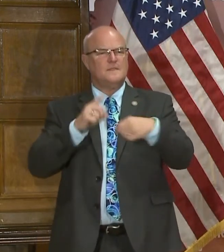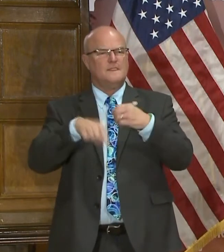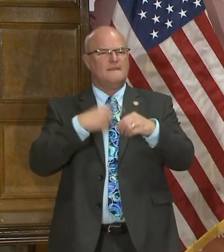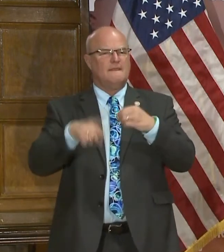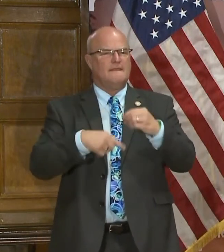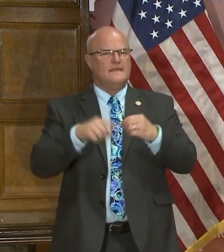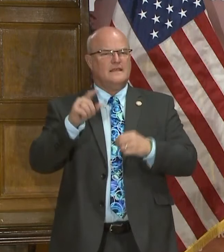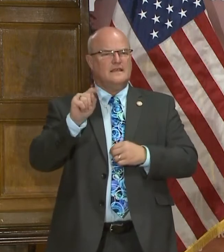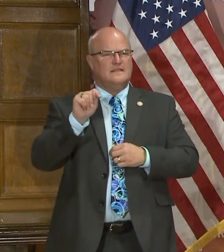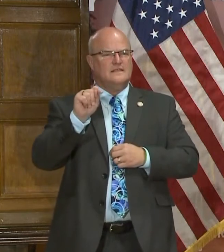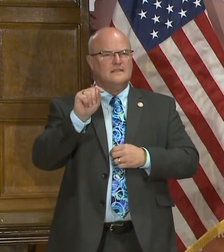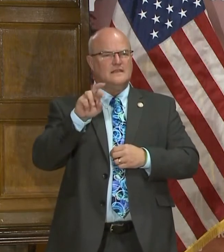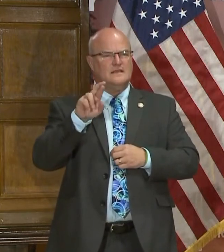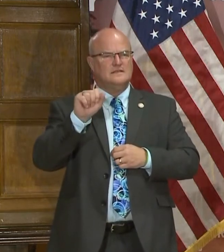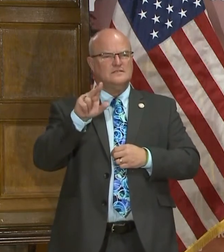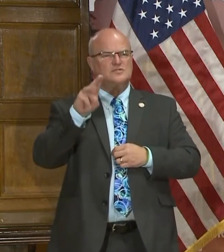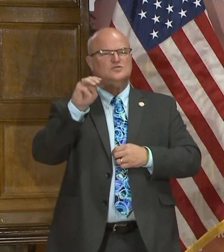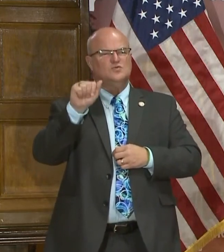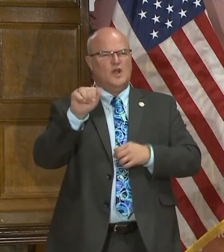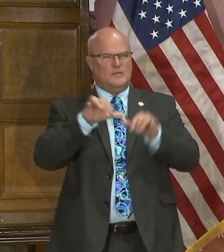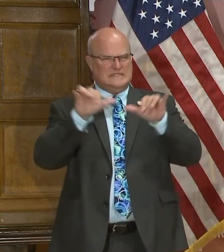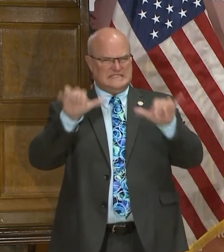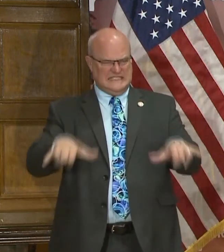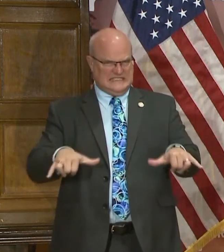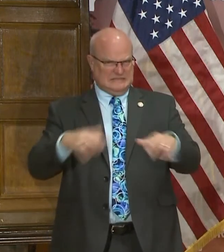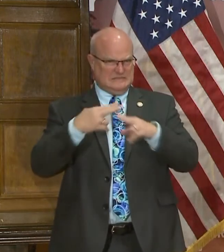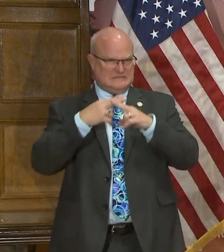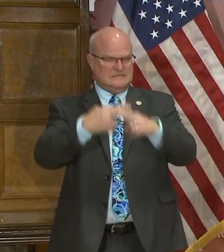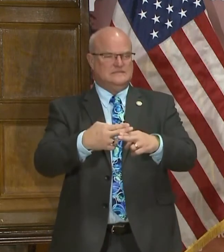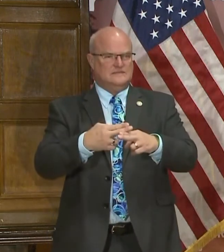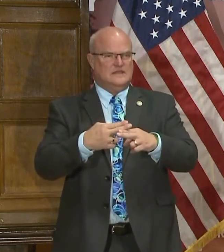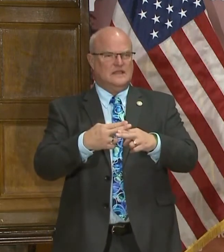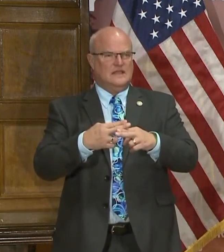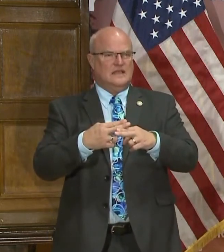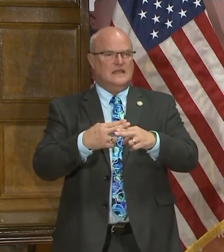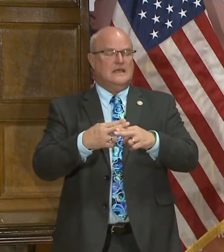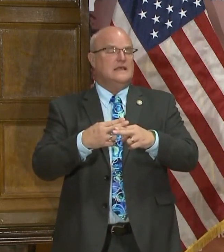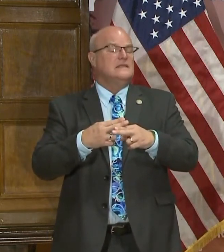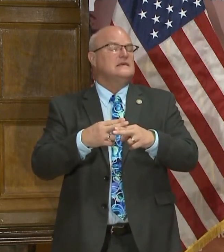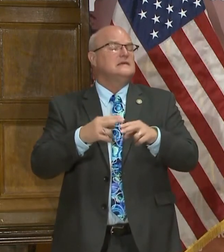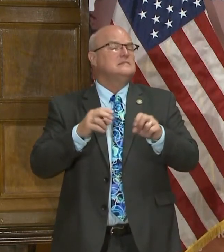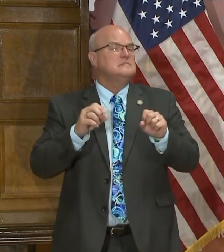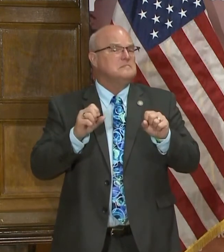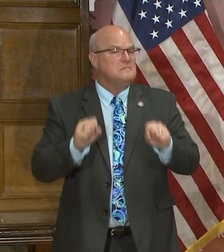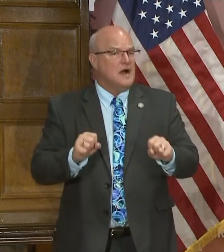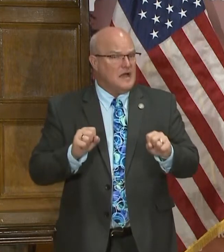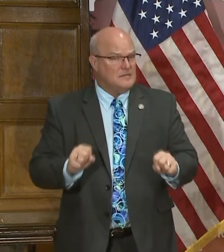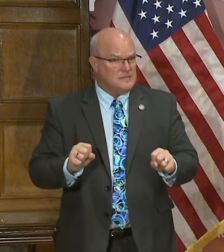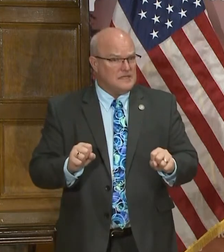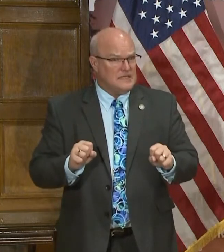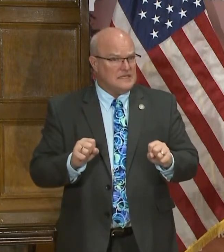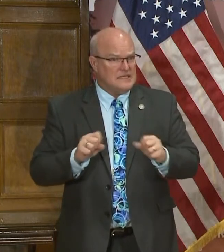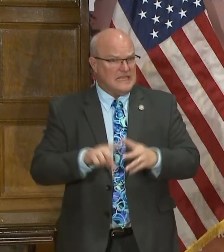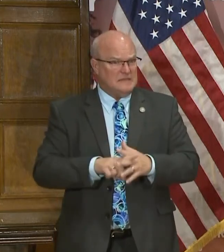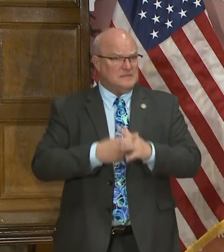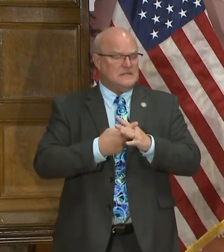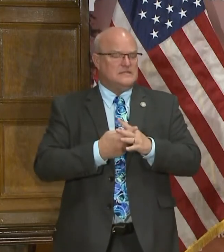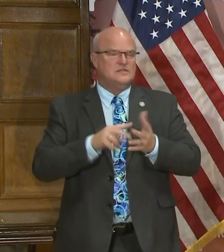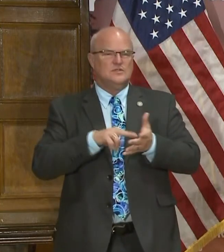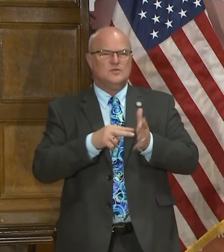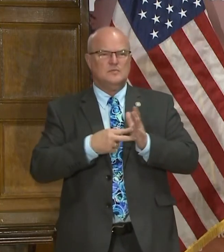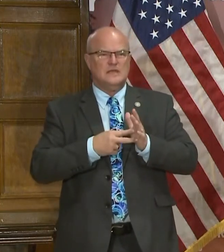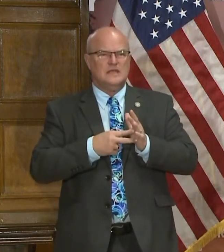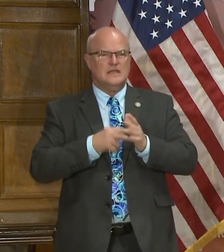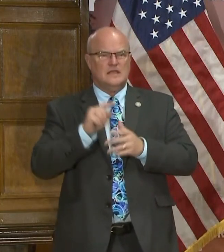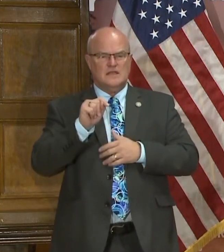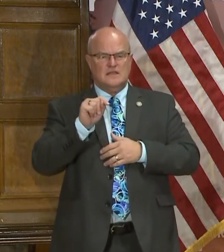about the trauma system that was mentioned about that this might be implemented. Are you talking about